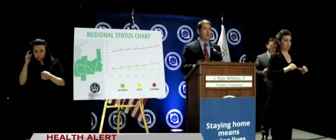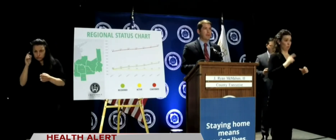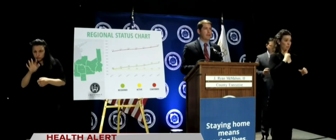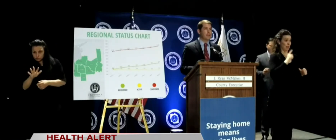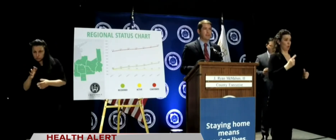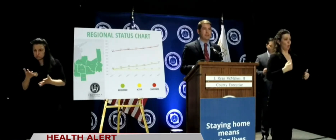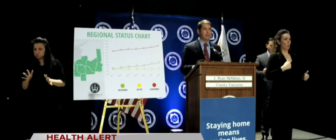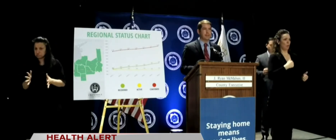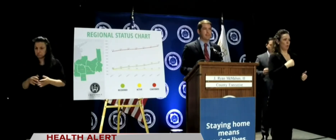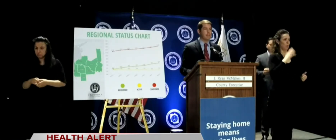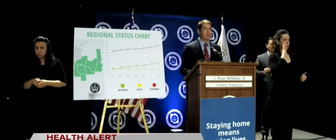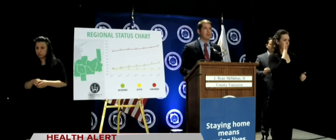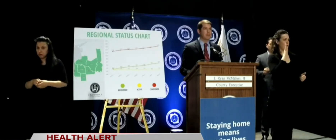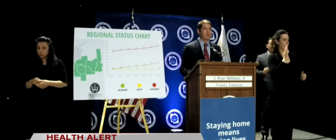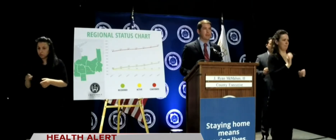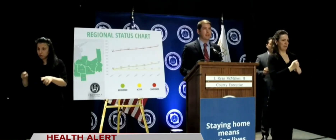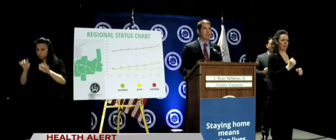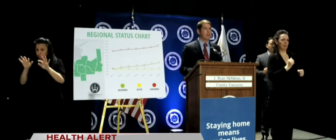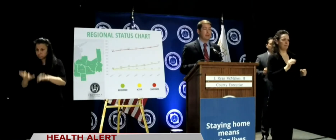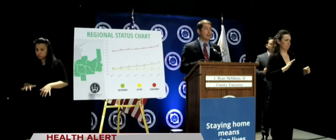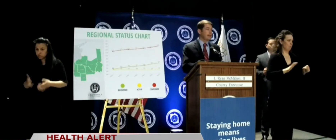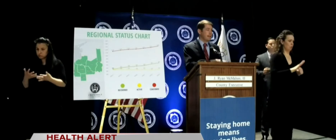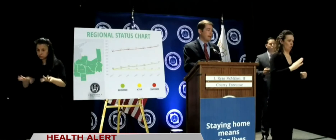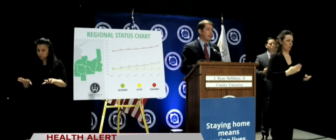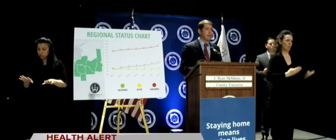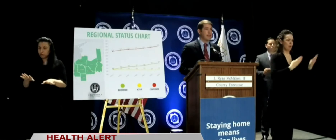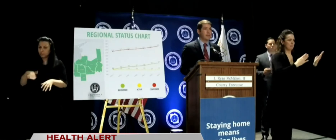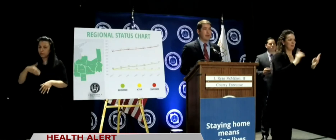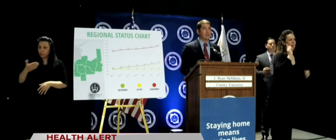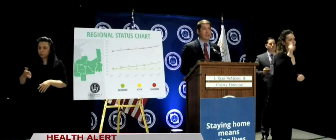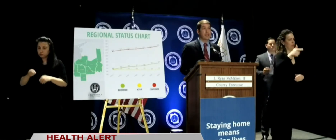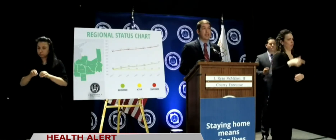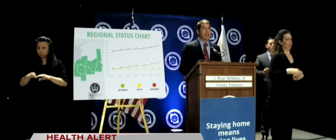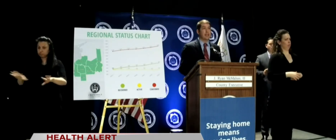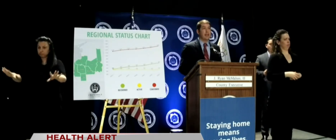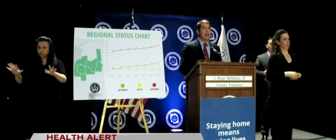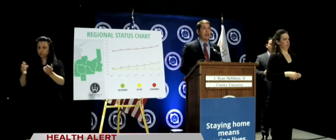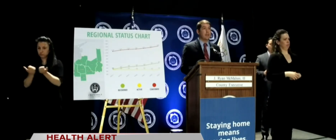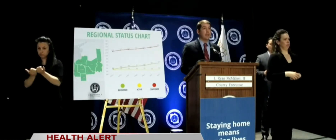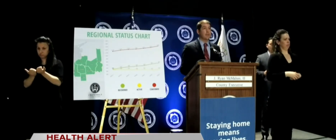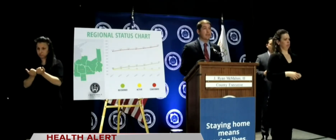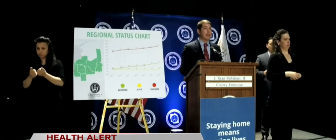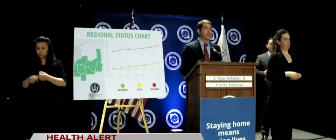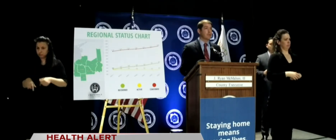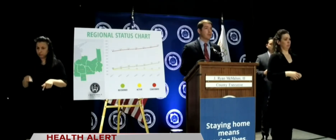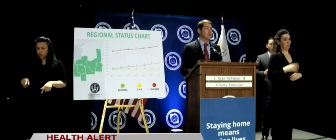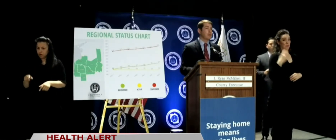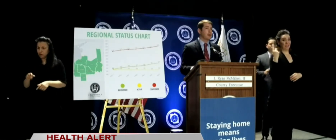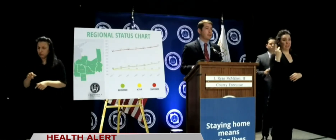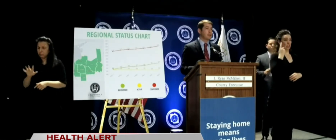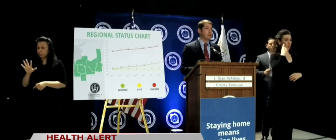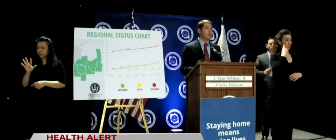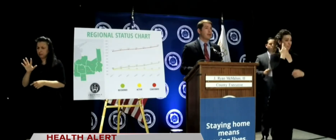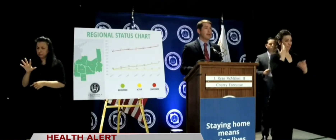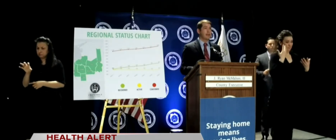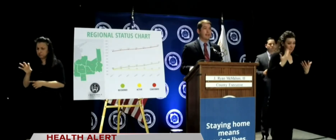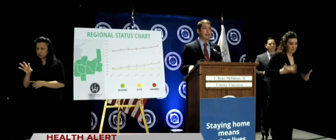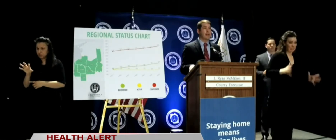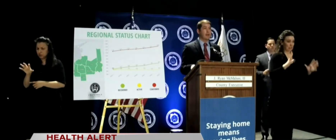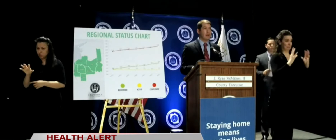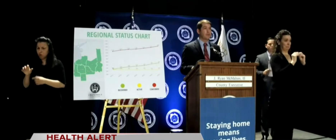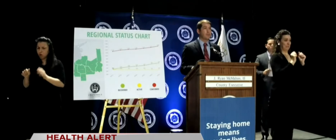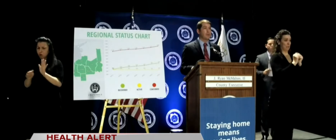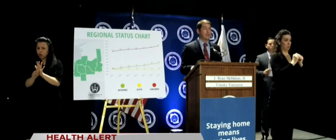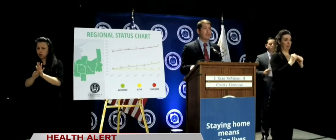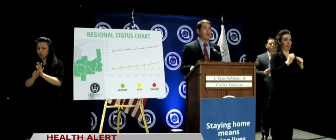full recommendations, as soon as possible. Literally, the county executive and I were just sitting in on the meeting with the task force, so we want to make sure that they're